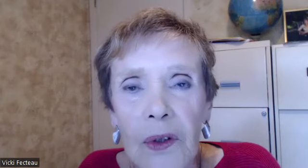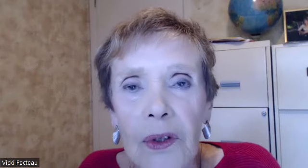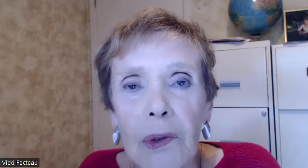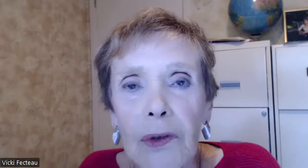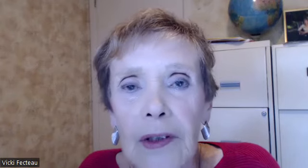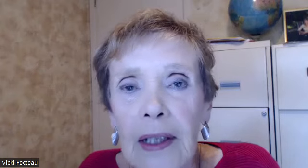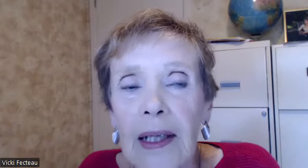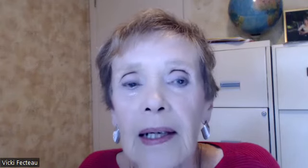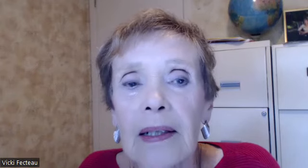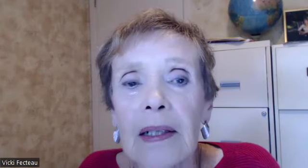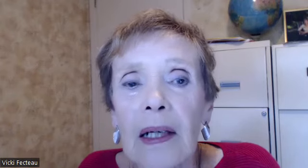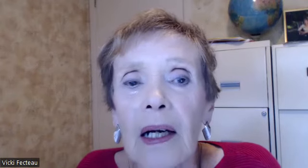to a movie and